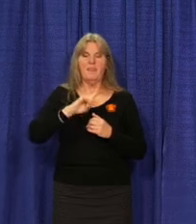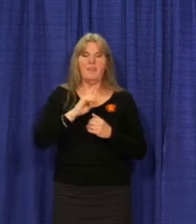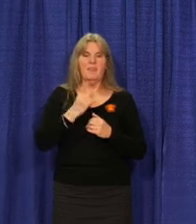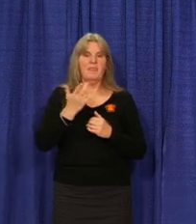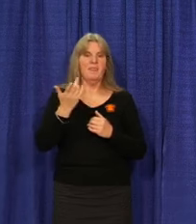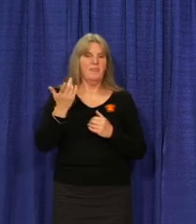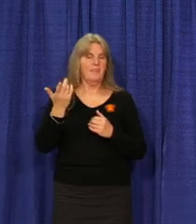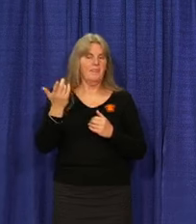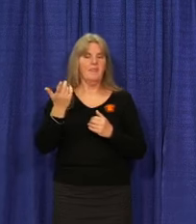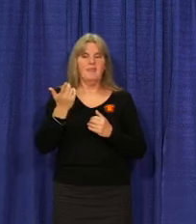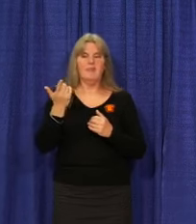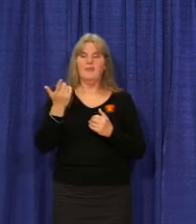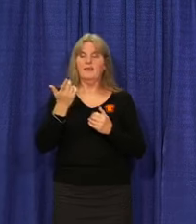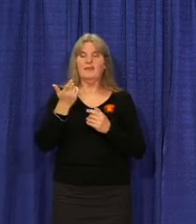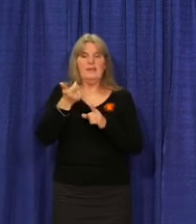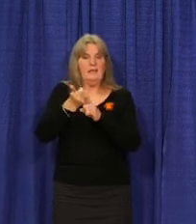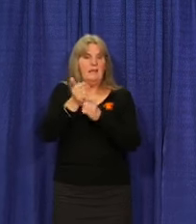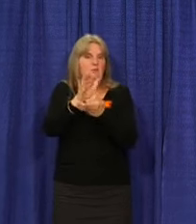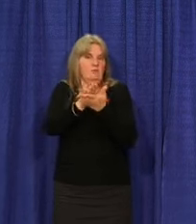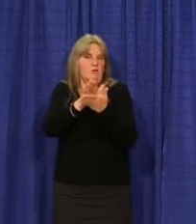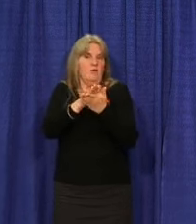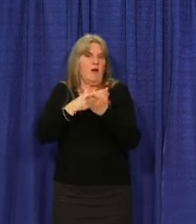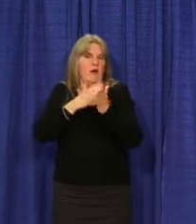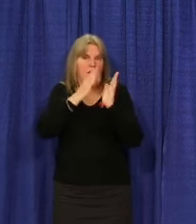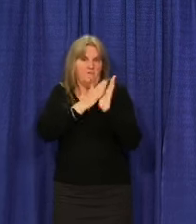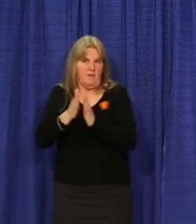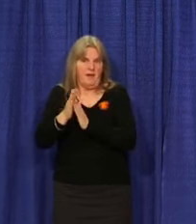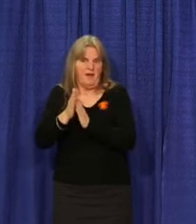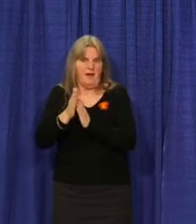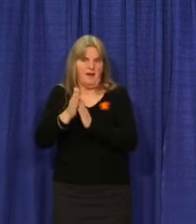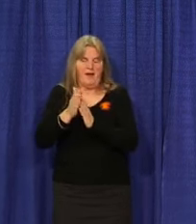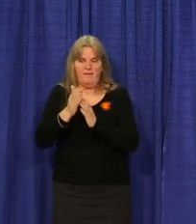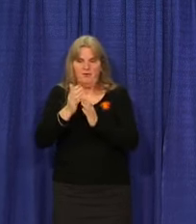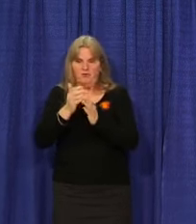the operational plans for each school. How